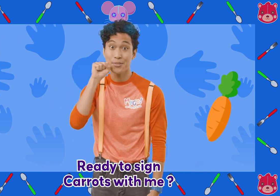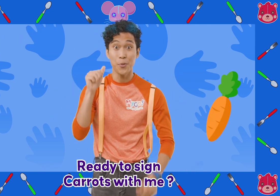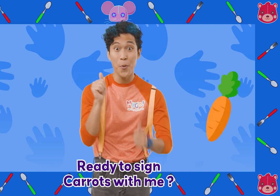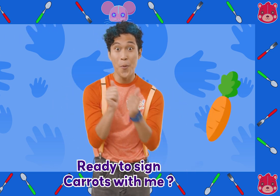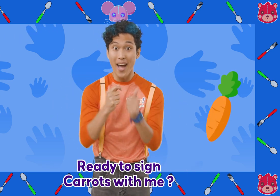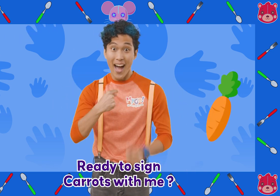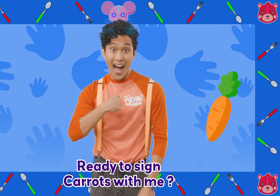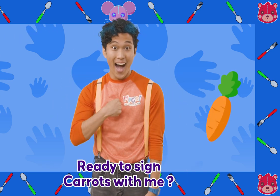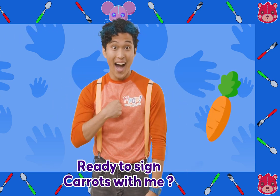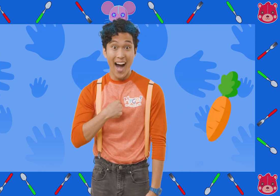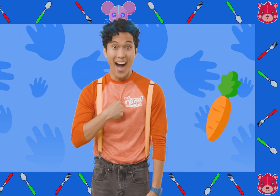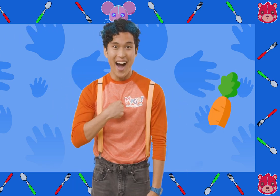me?